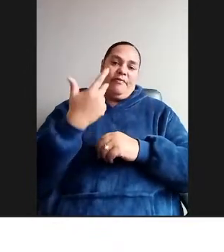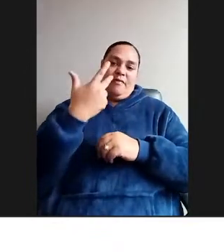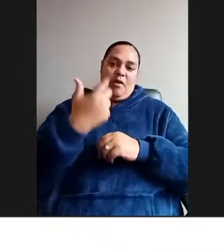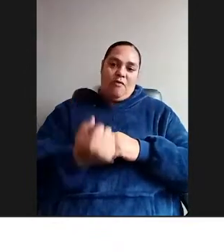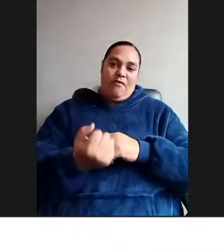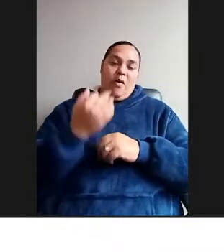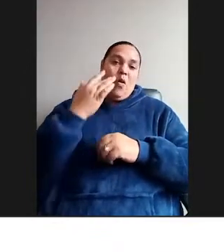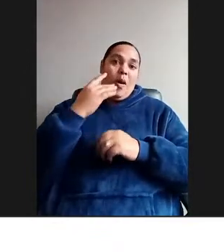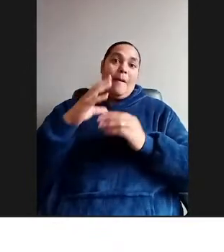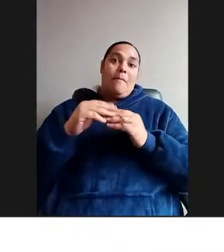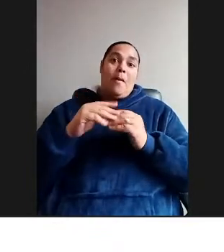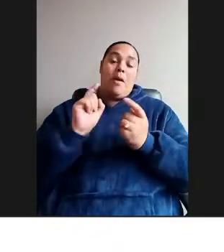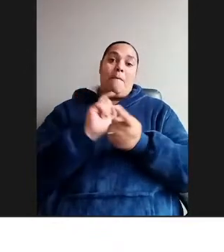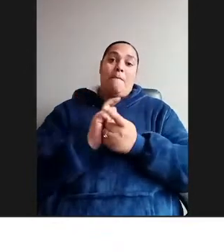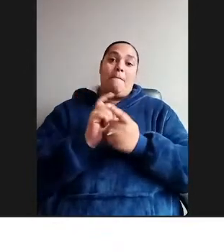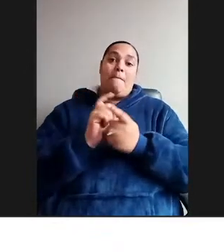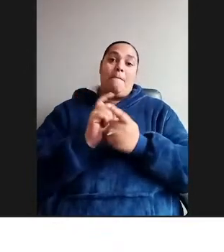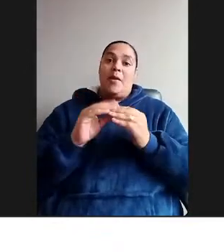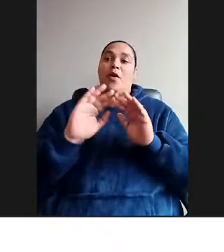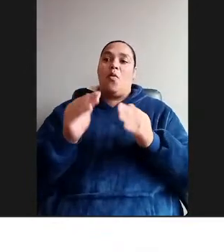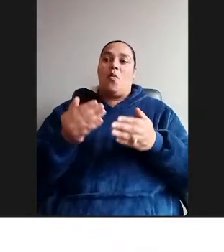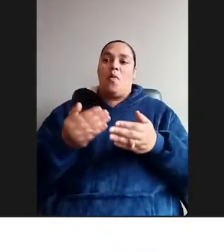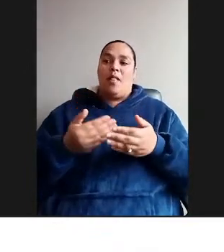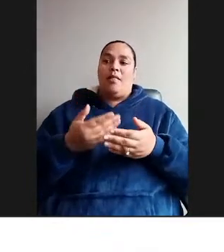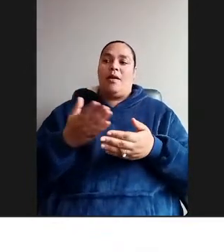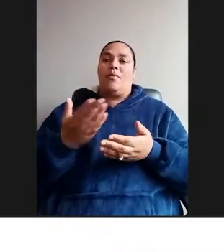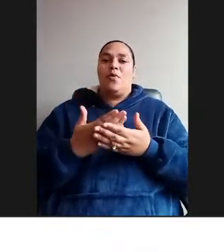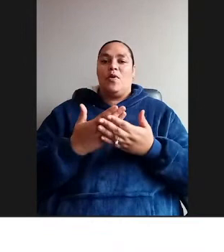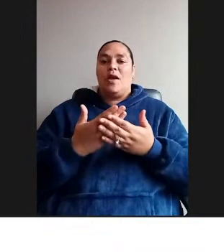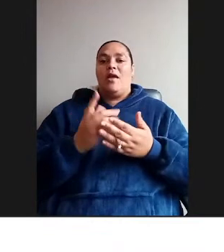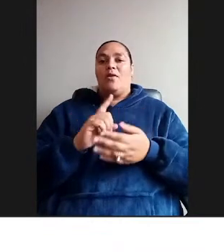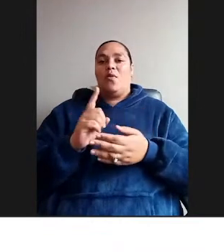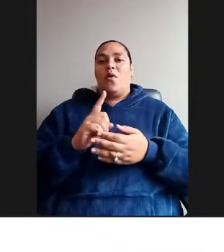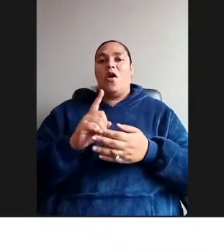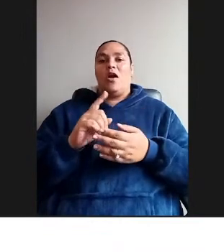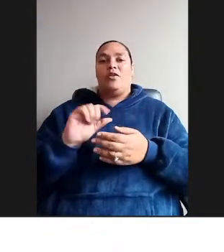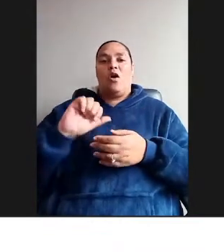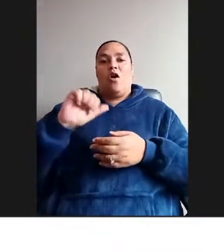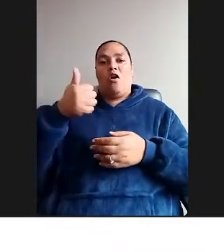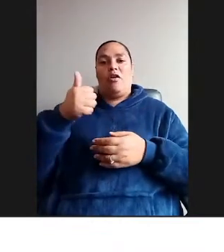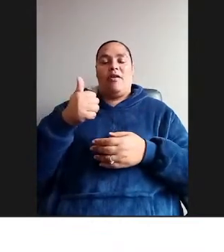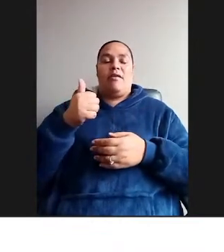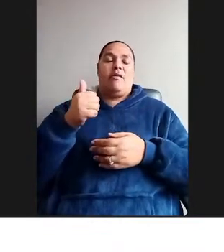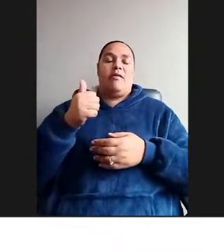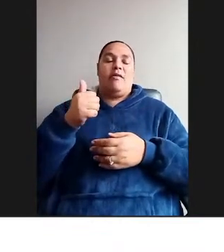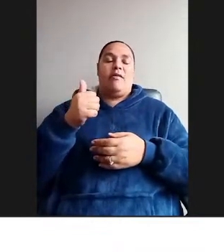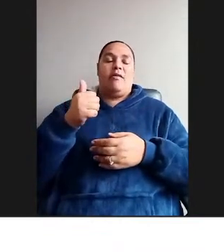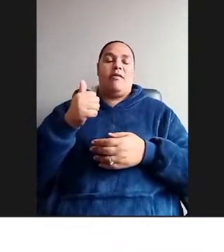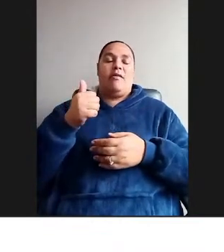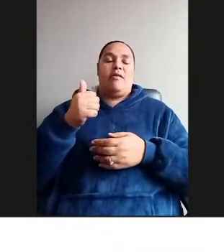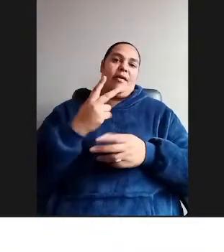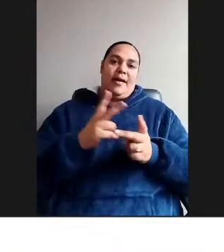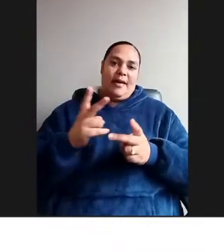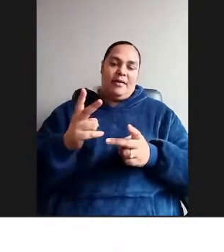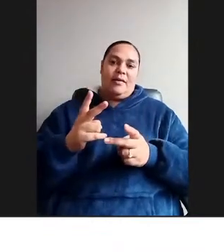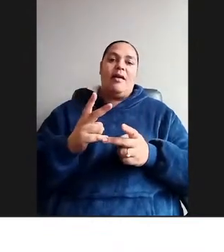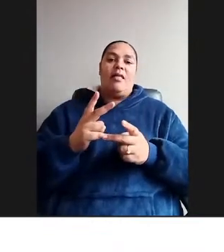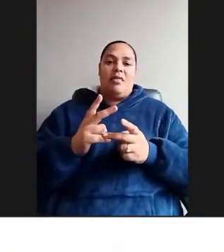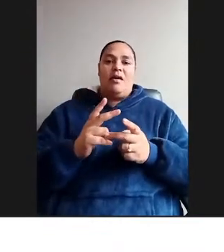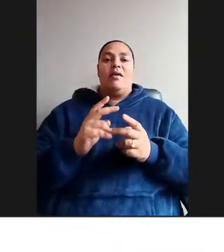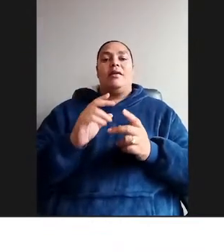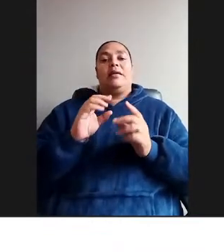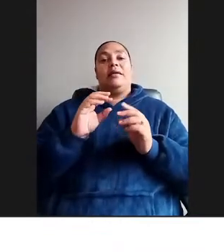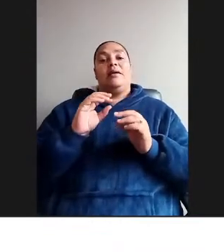you are most welcome, obviously, to switch on again. And then, in accordance with the